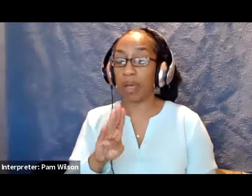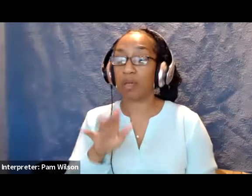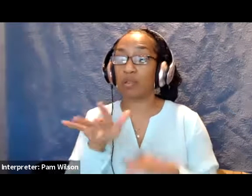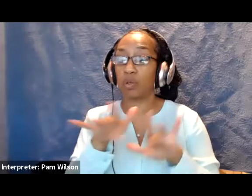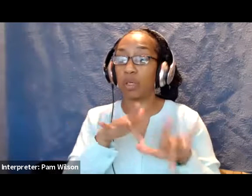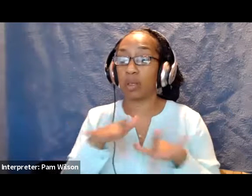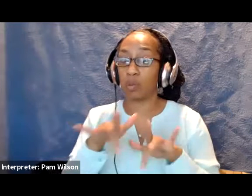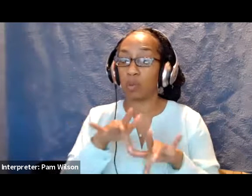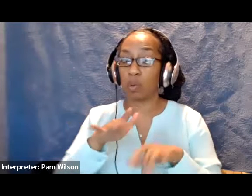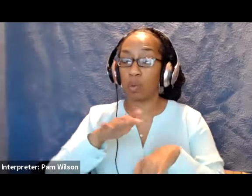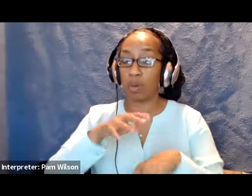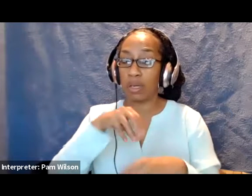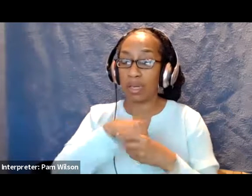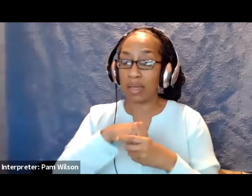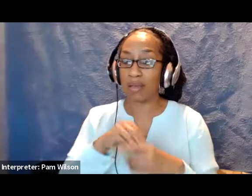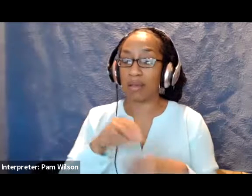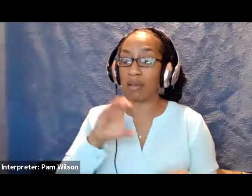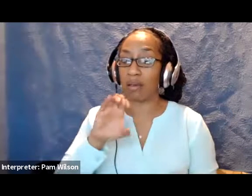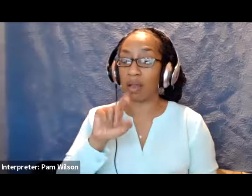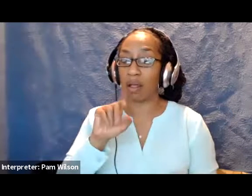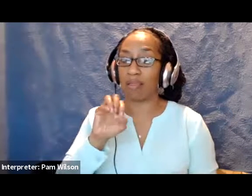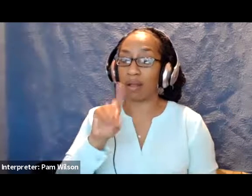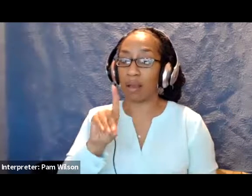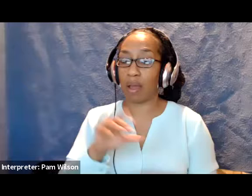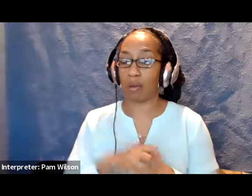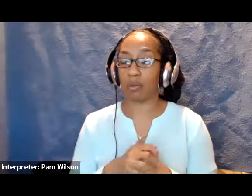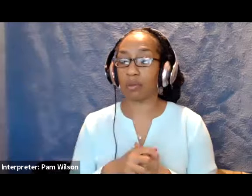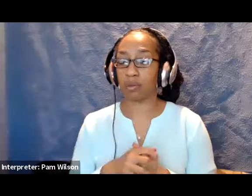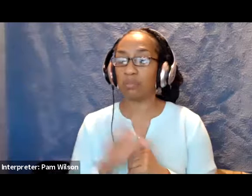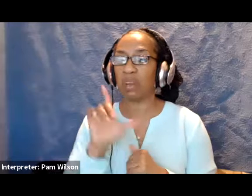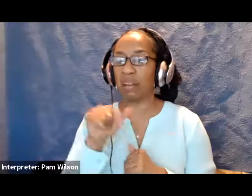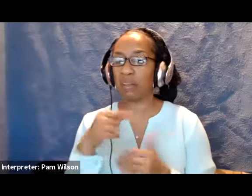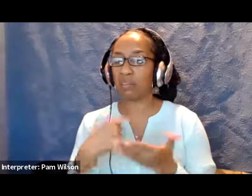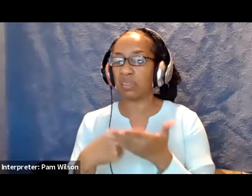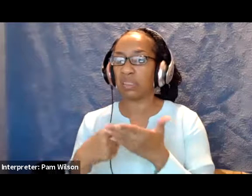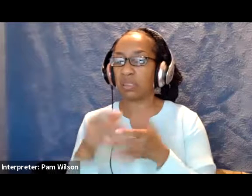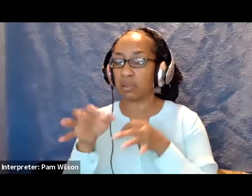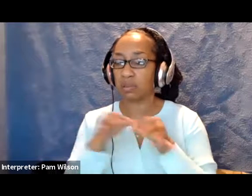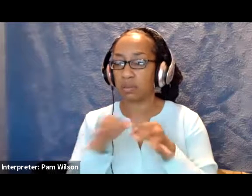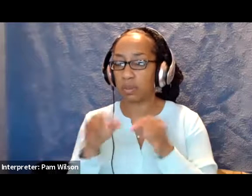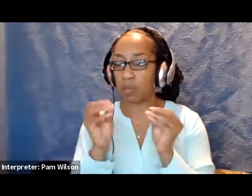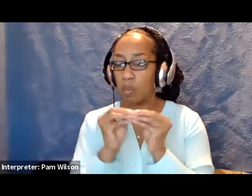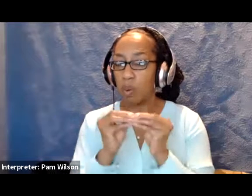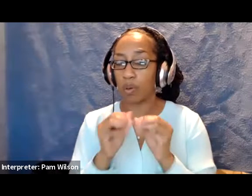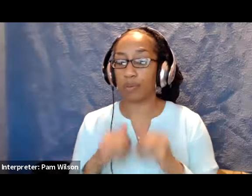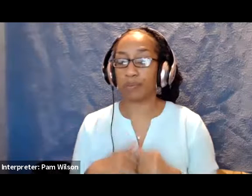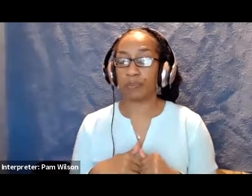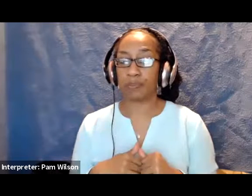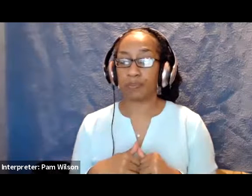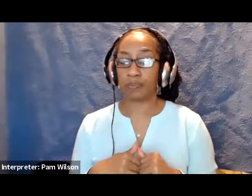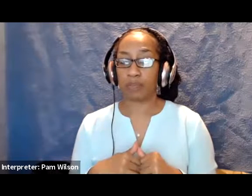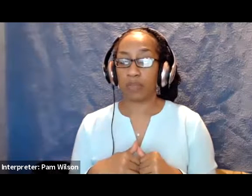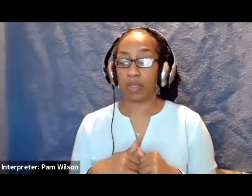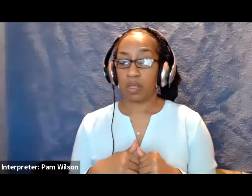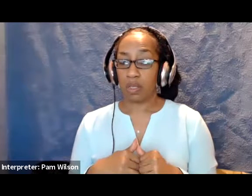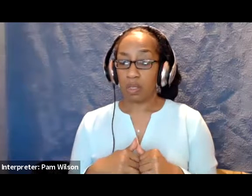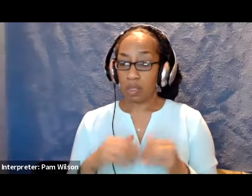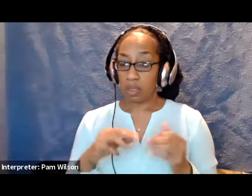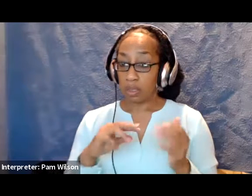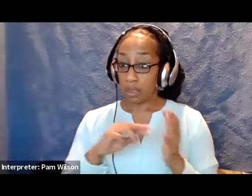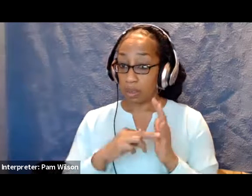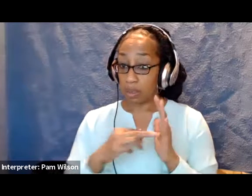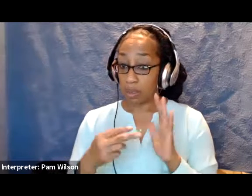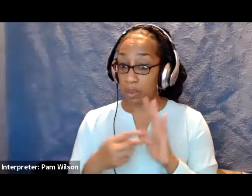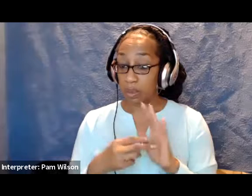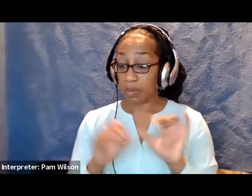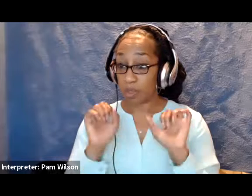Something else that will be discussed. All right. Now, that does not allow you to have